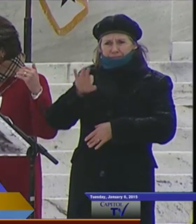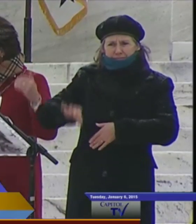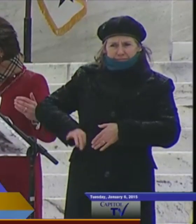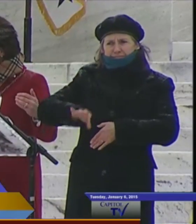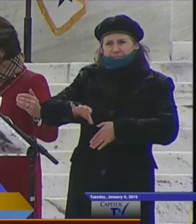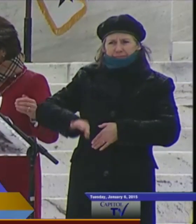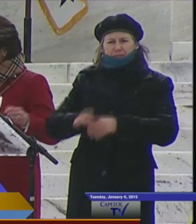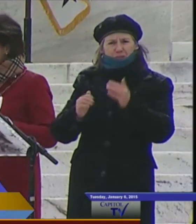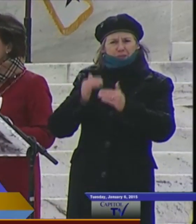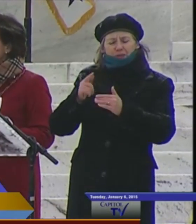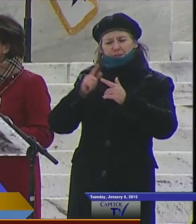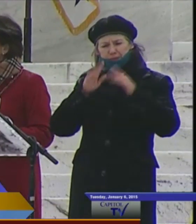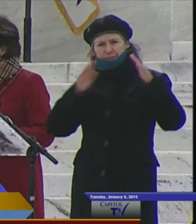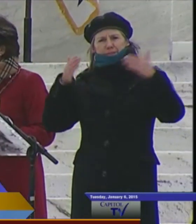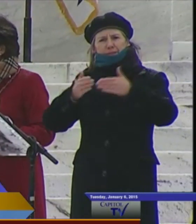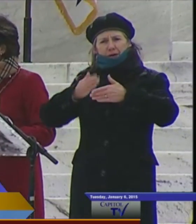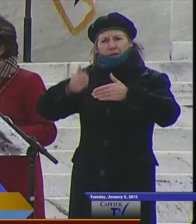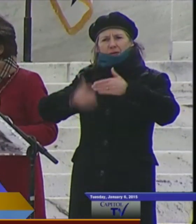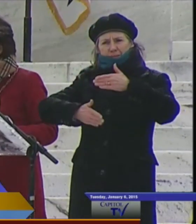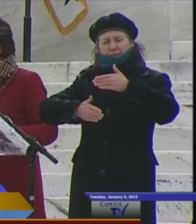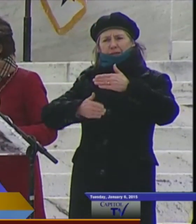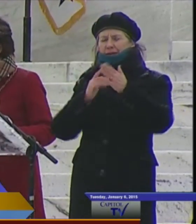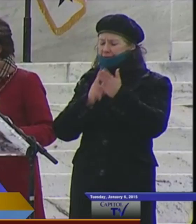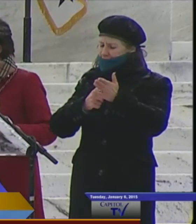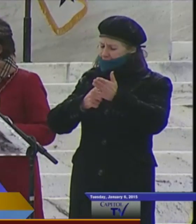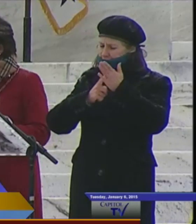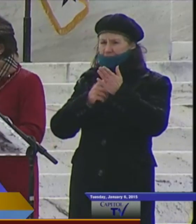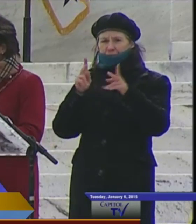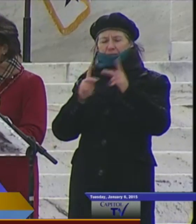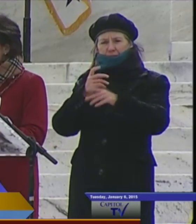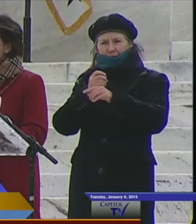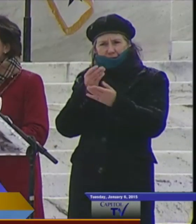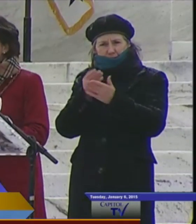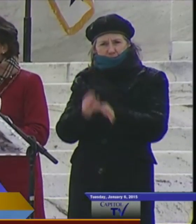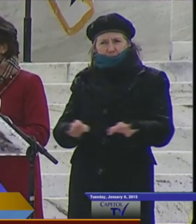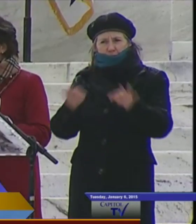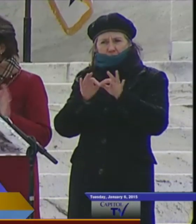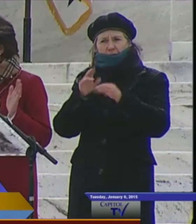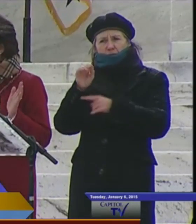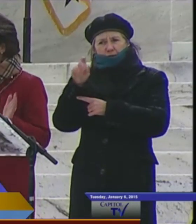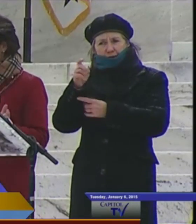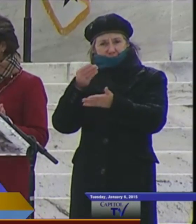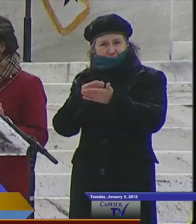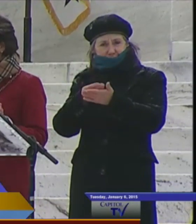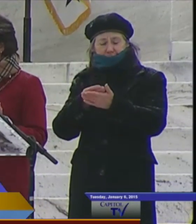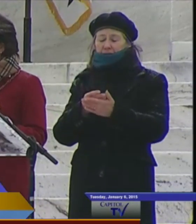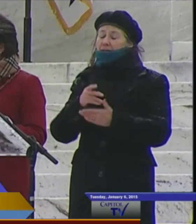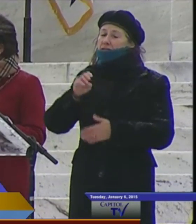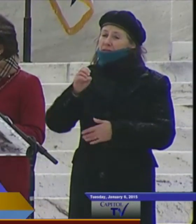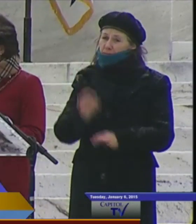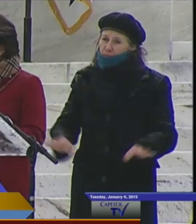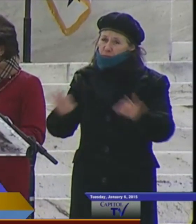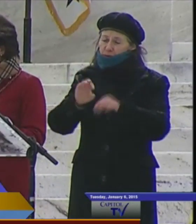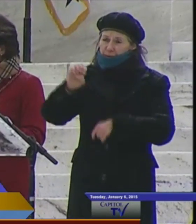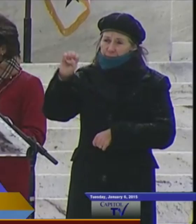insist on citizens getting their money's worth for their tax dollars. And we have to do all of this with urgency because